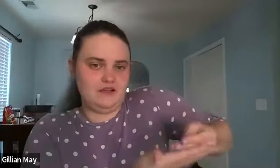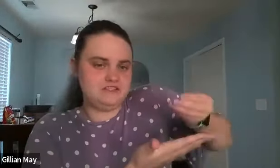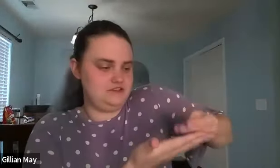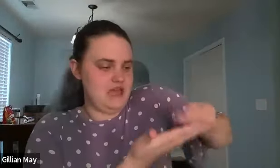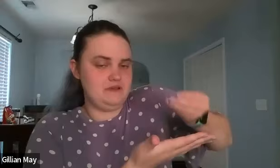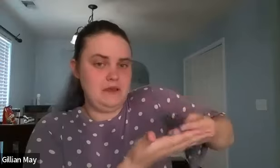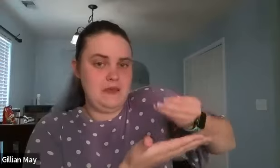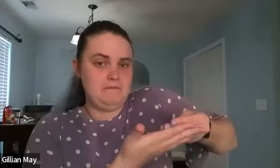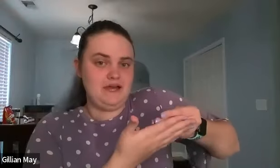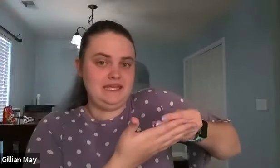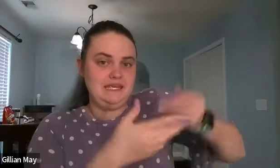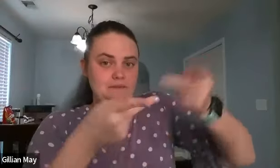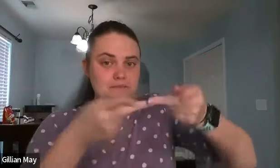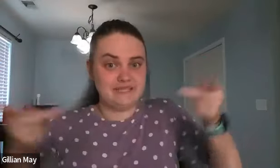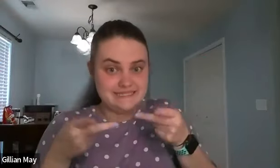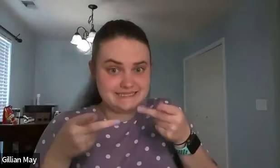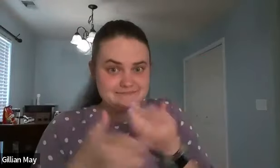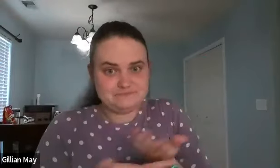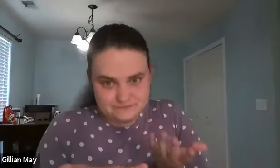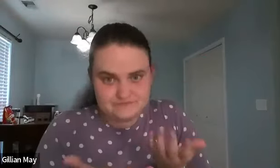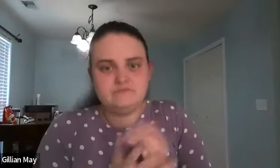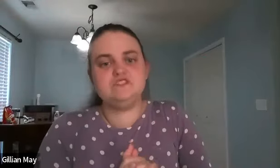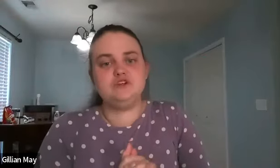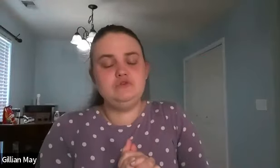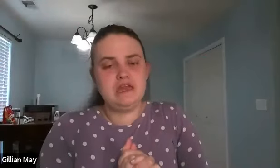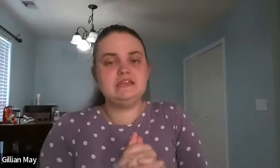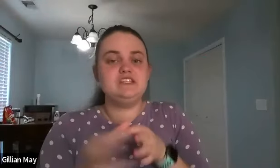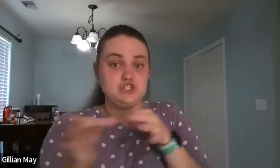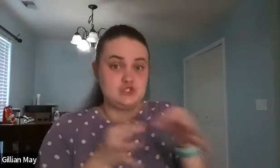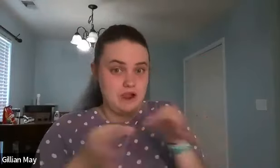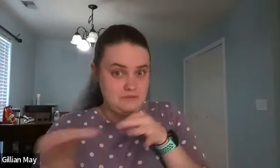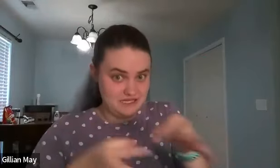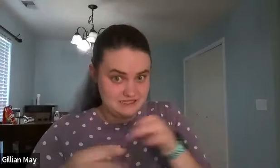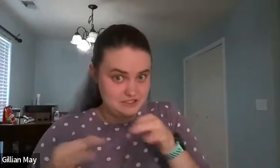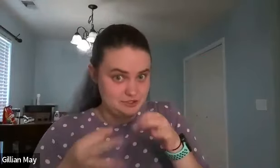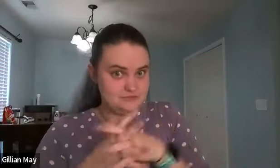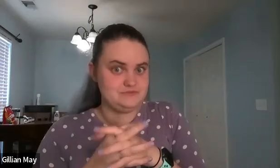dollars and you tap it. Money place. So you can describe it too. So,